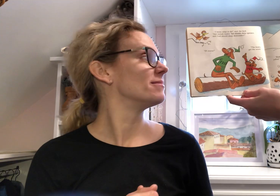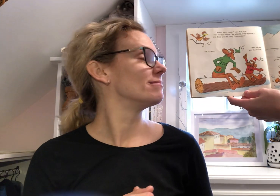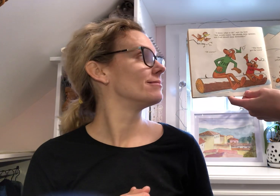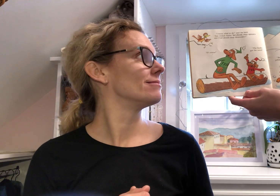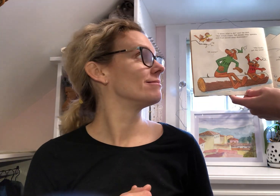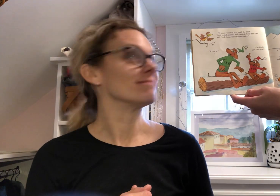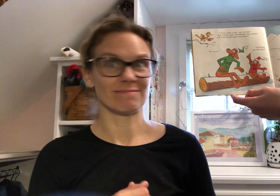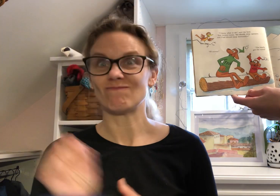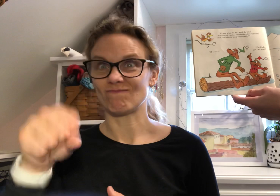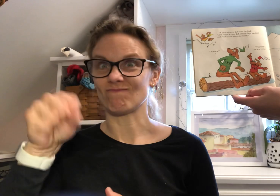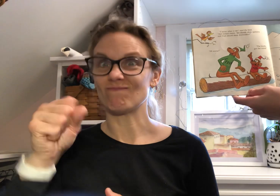"I don't know, Fred."